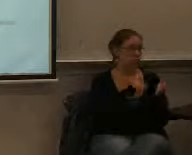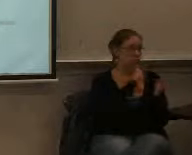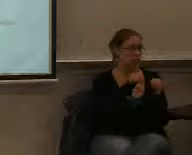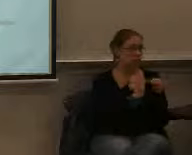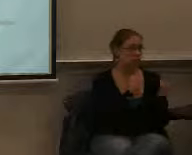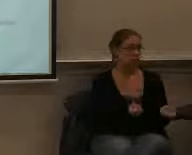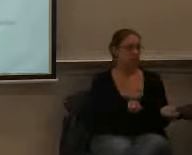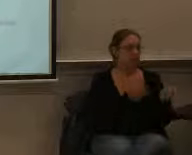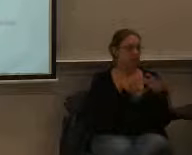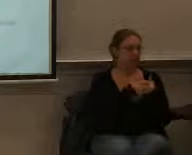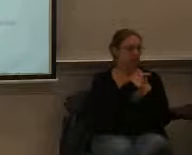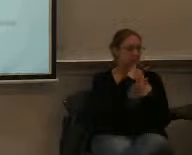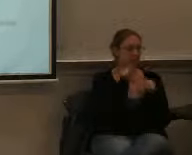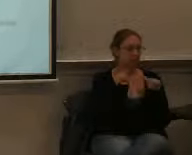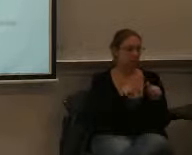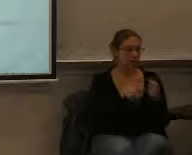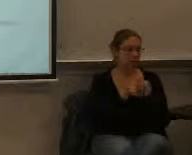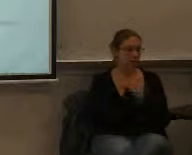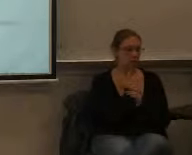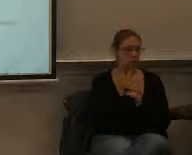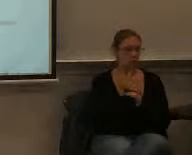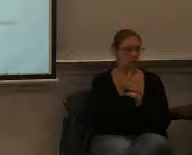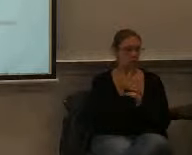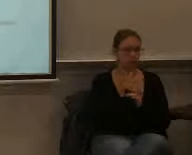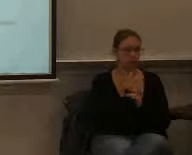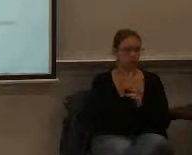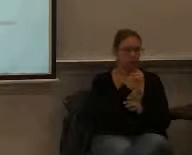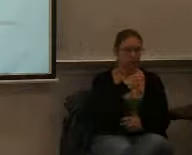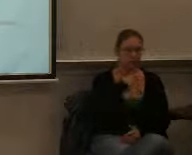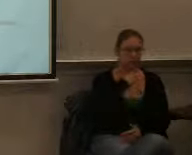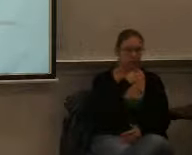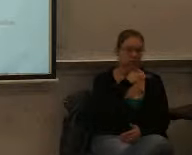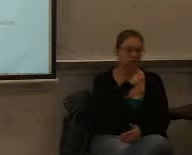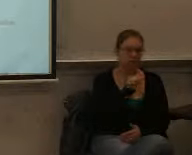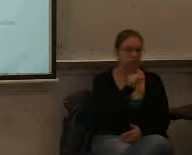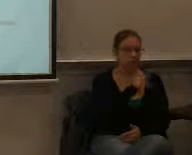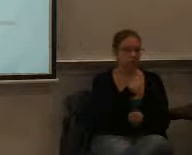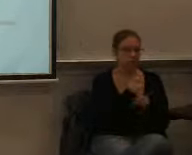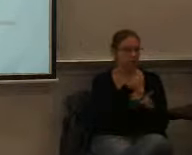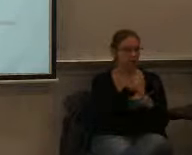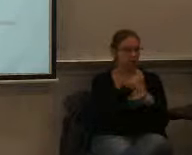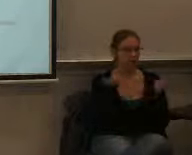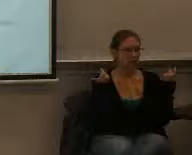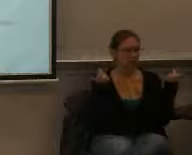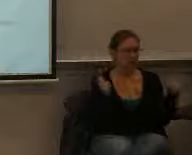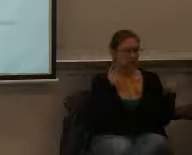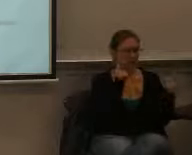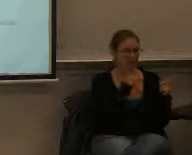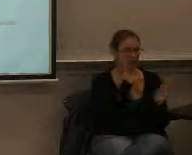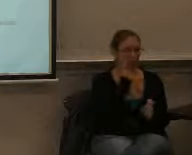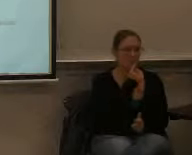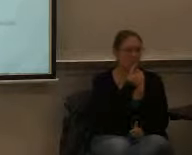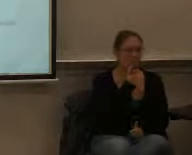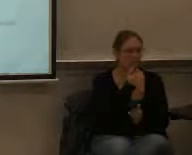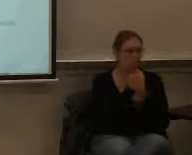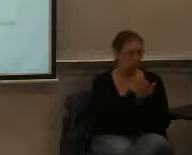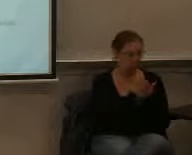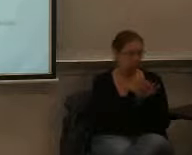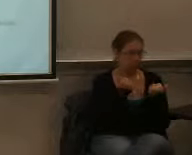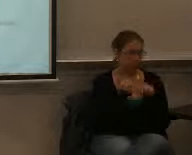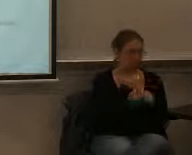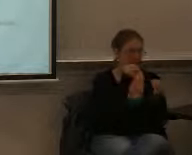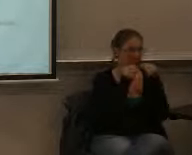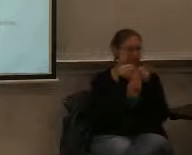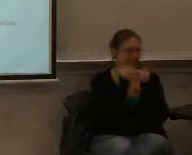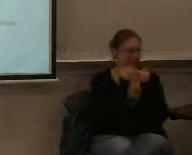about several times, is to be able to grow spines or make yourself too big for the mouth parts to